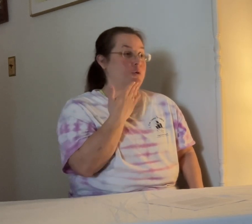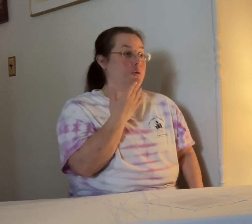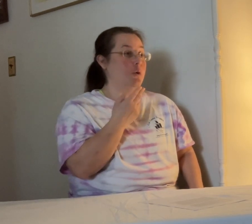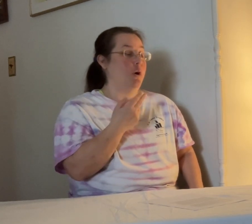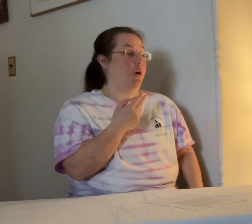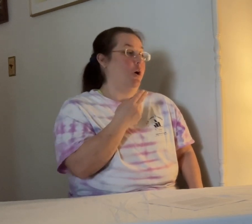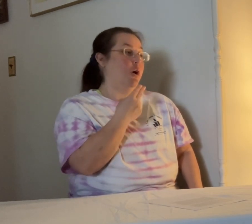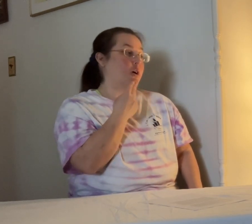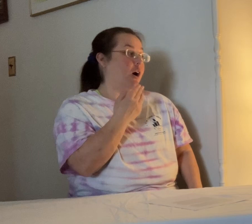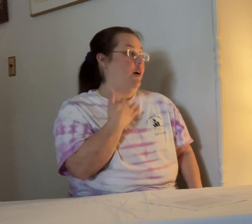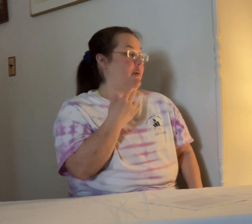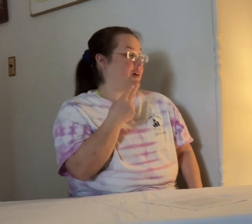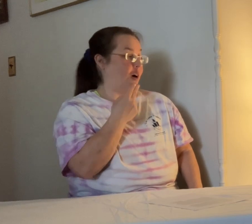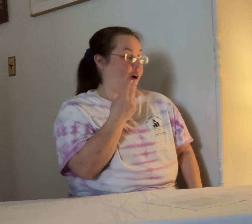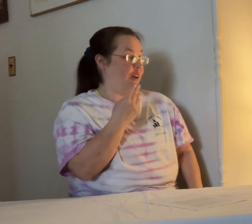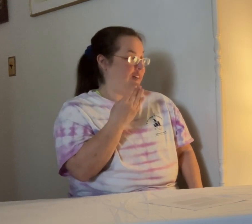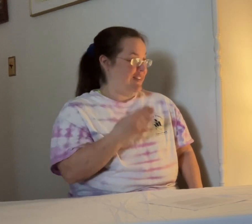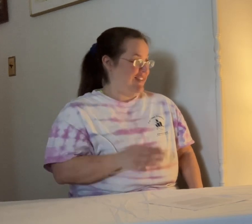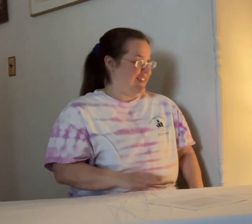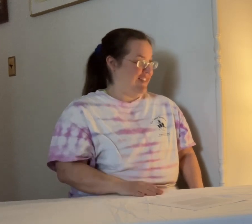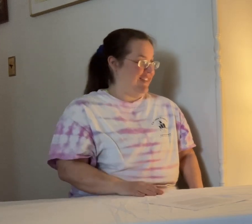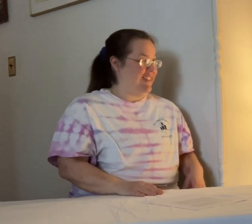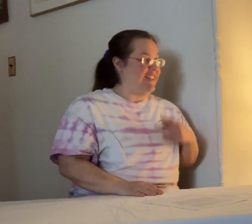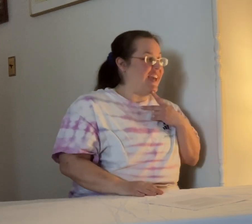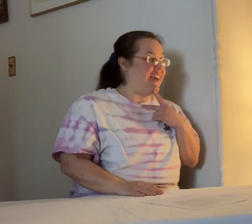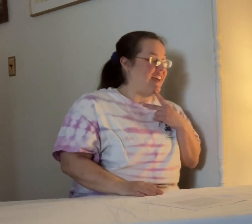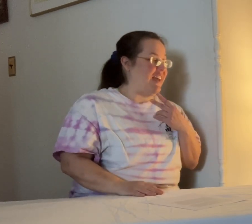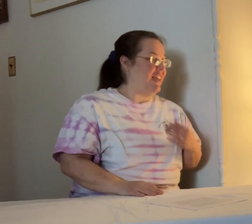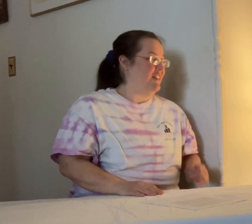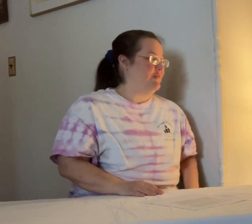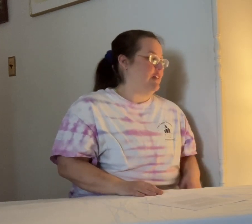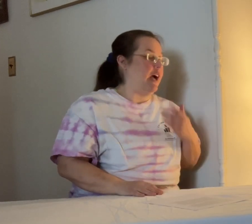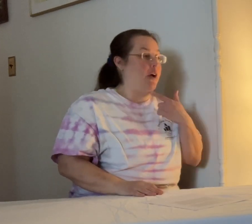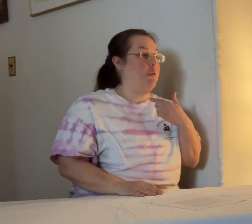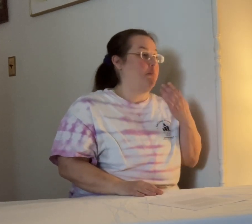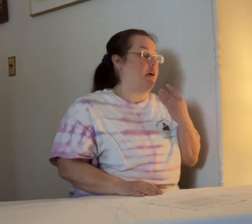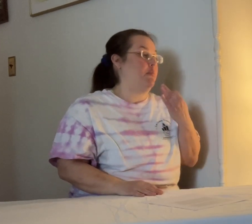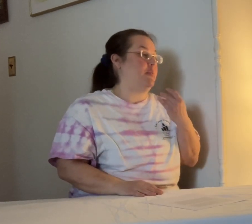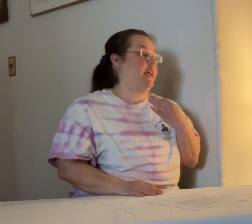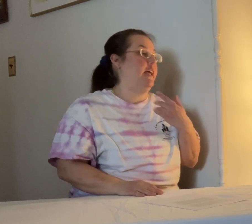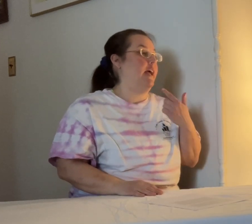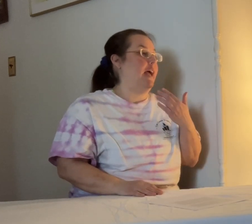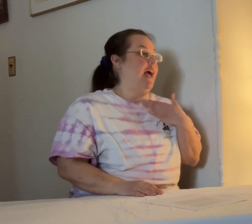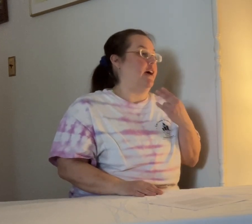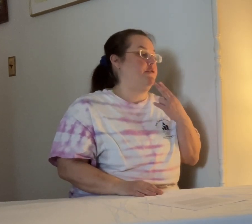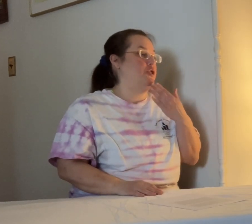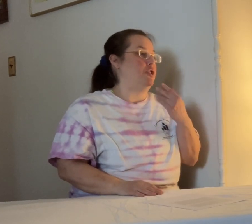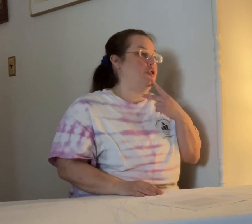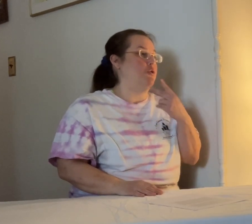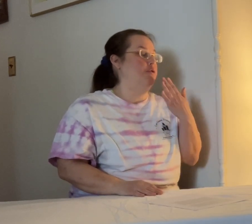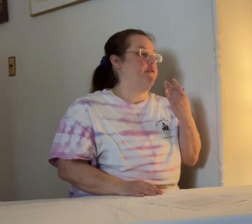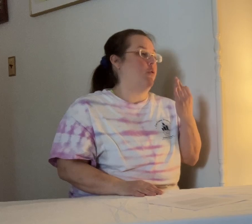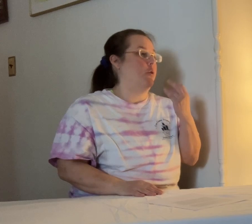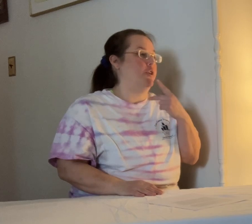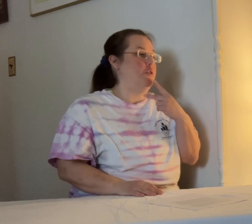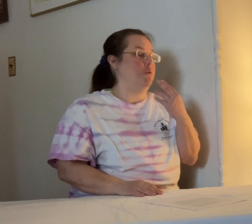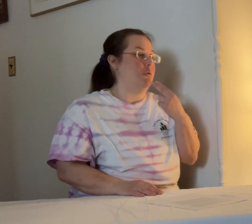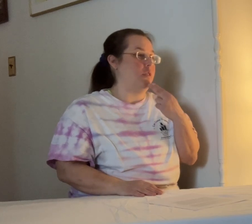to Comic-Con. Yay! Yay! I will probably have to queue for you